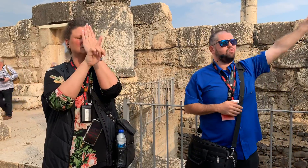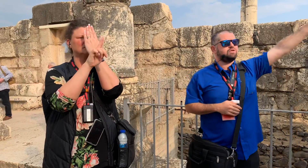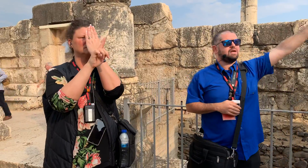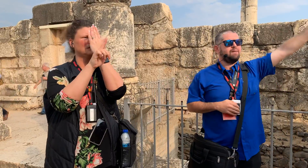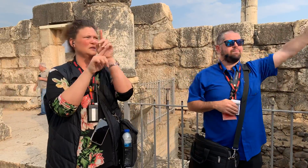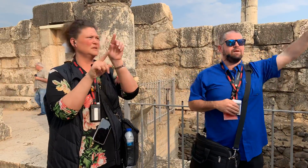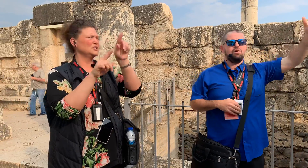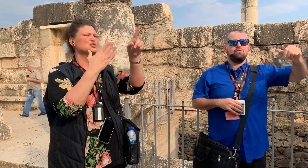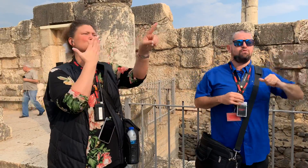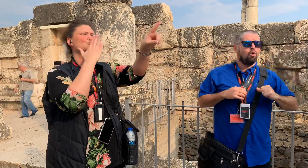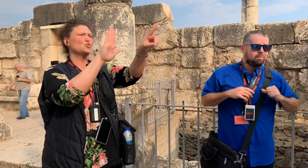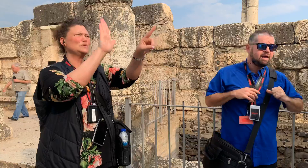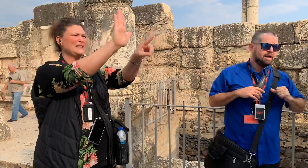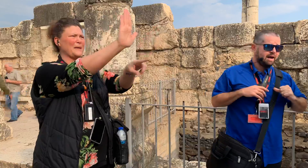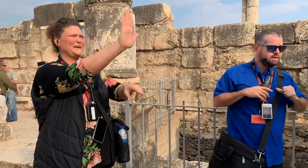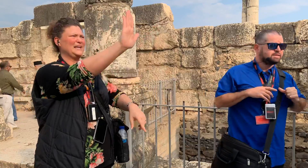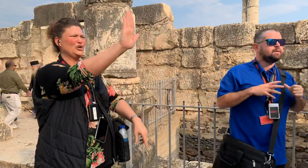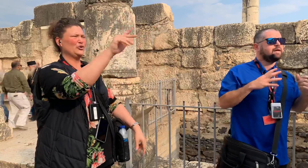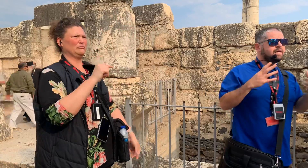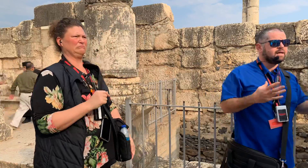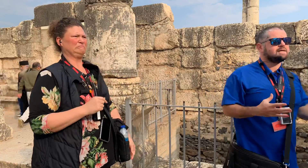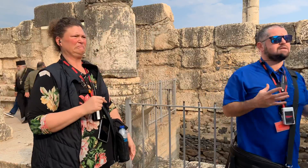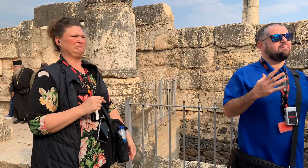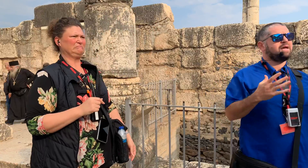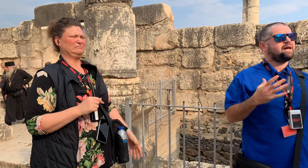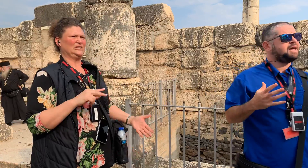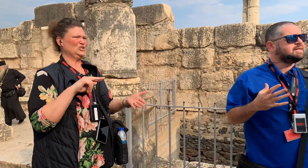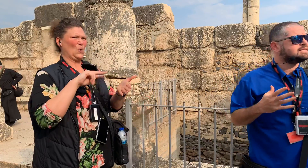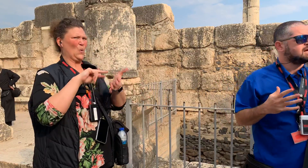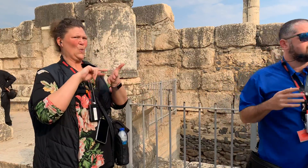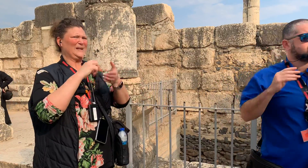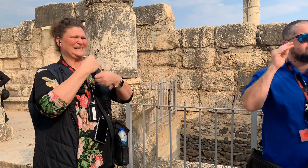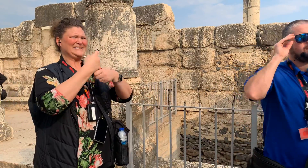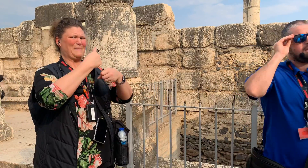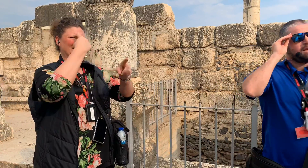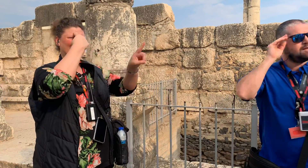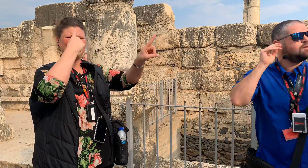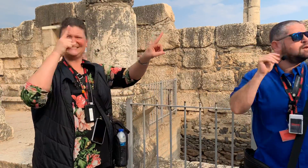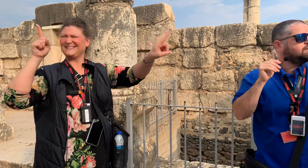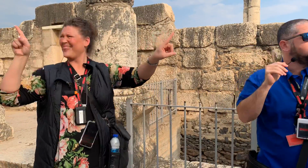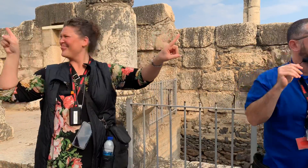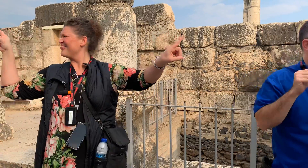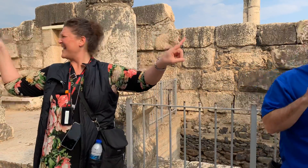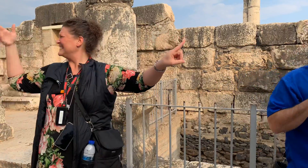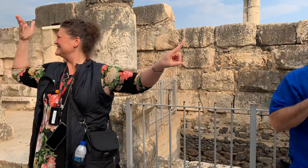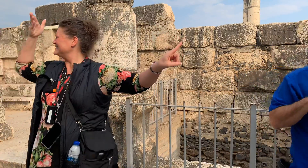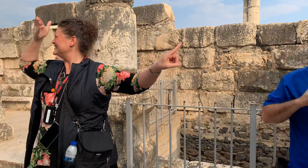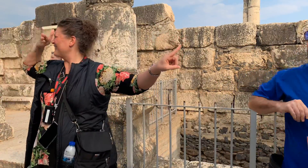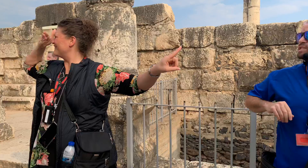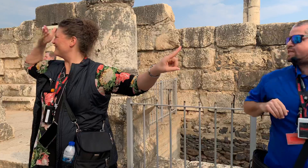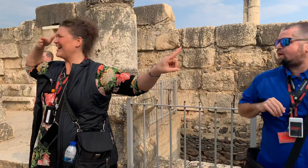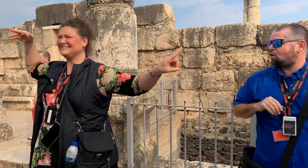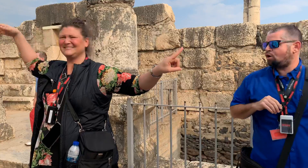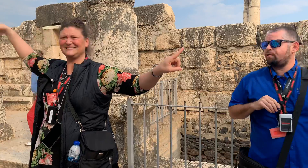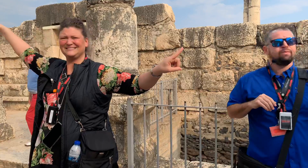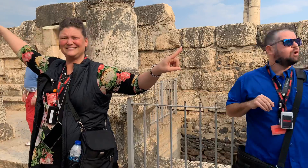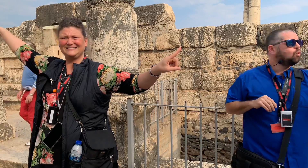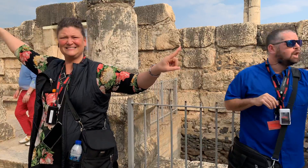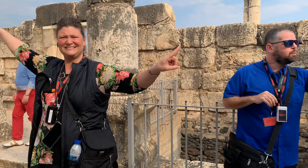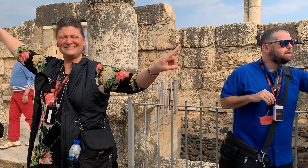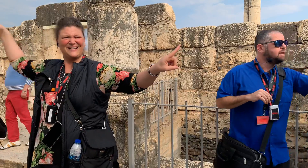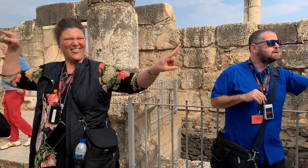direction of Jerusalem. For me, guys, it doesn't make any sense that the entrance to the